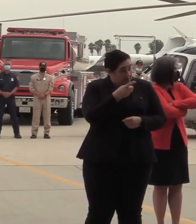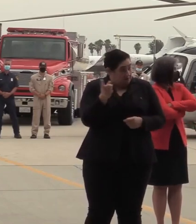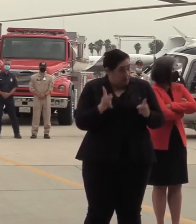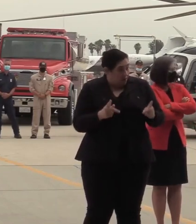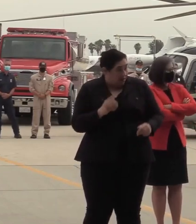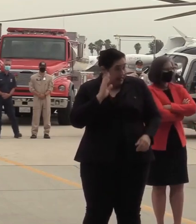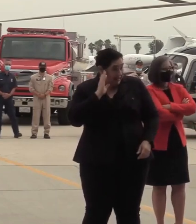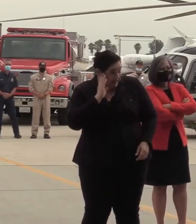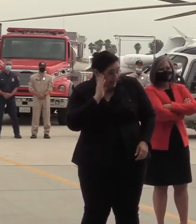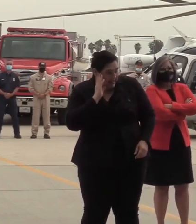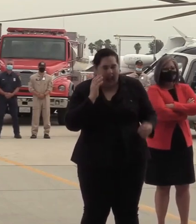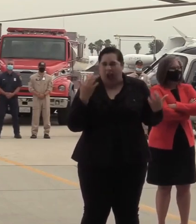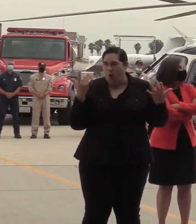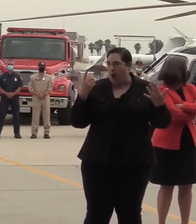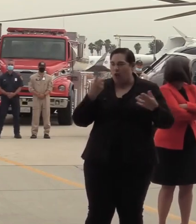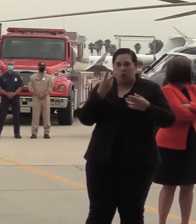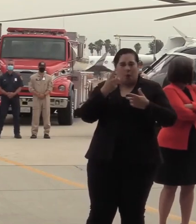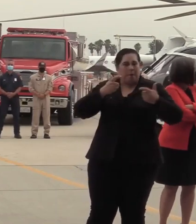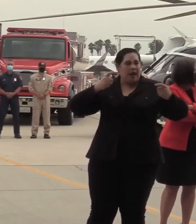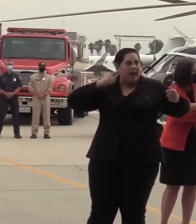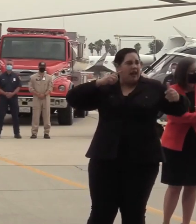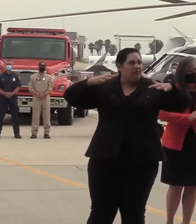Yes. I'll wait for the two things now.